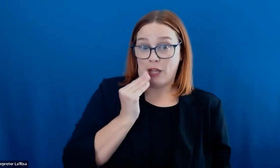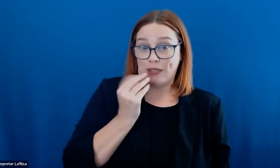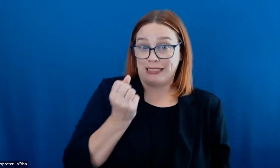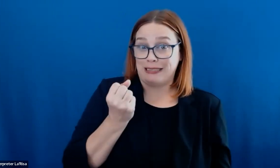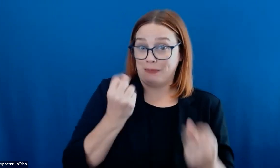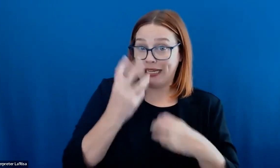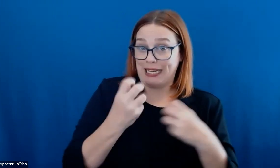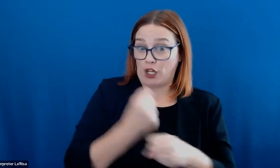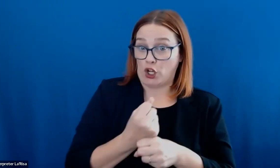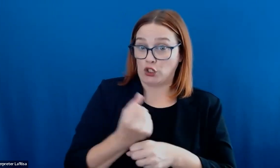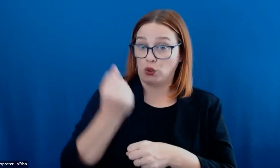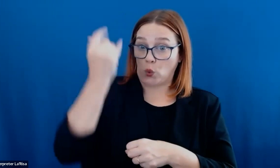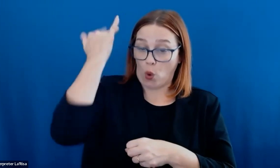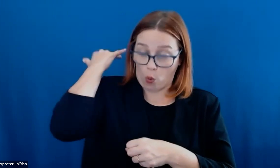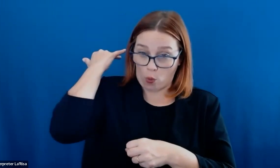situation